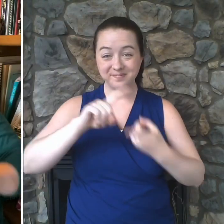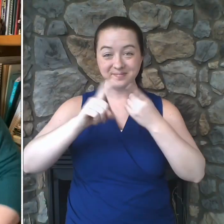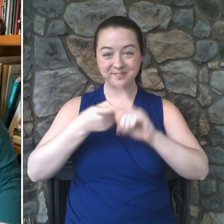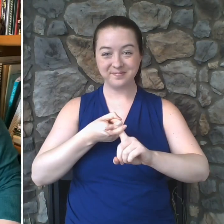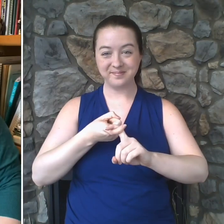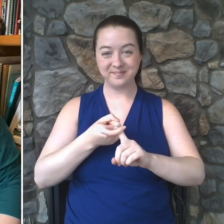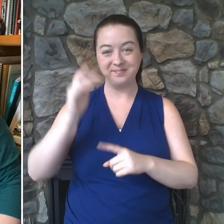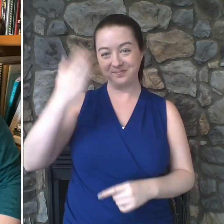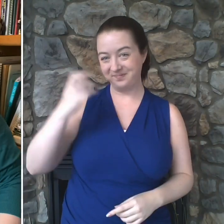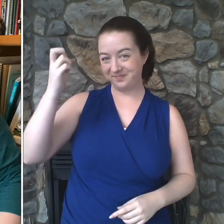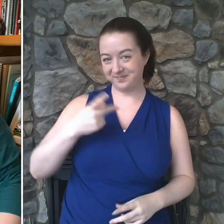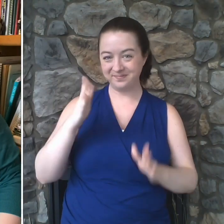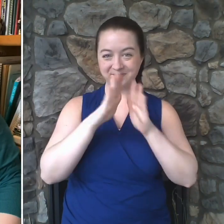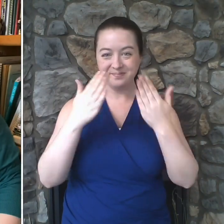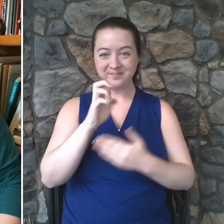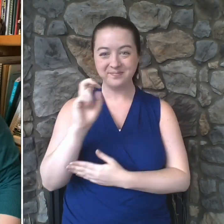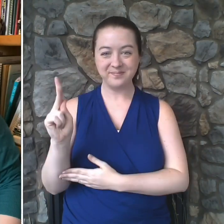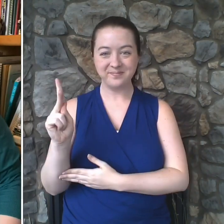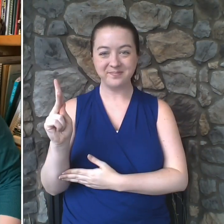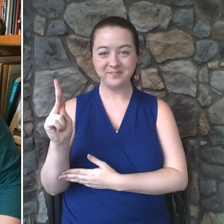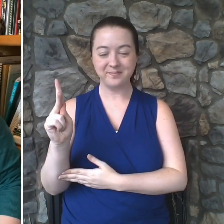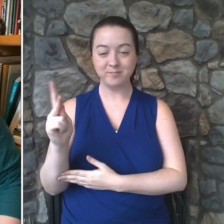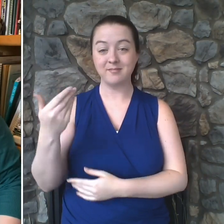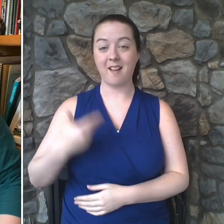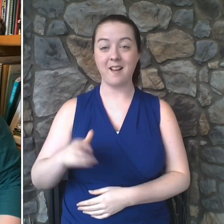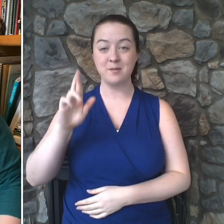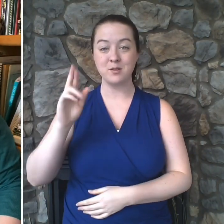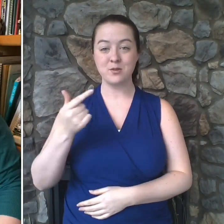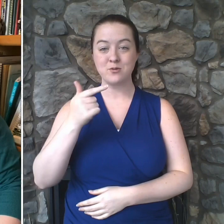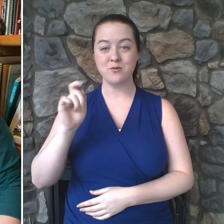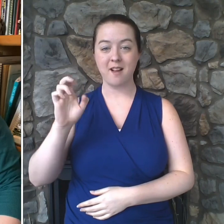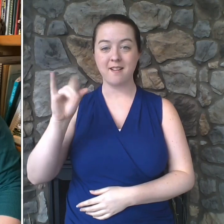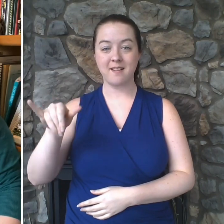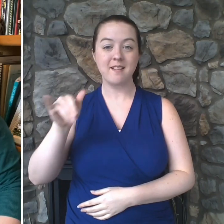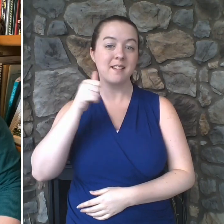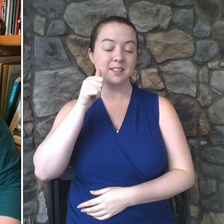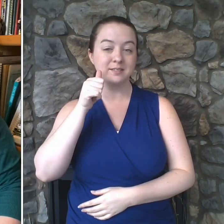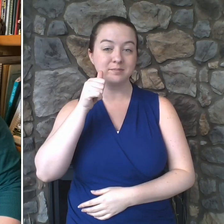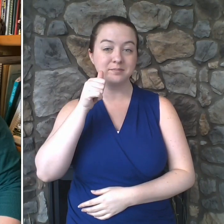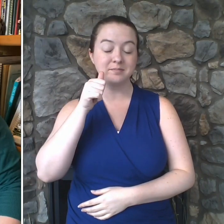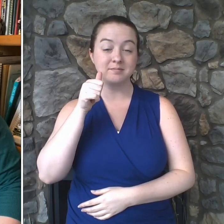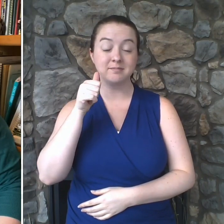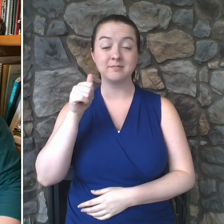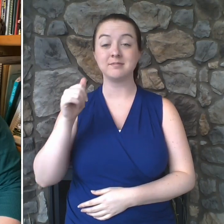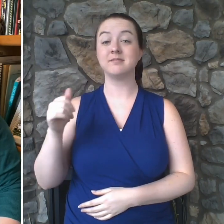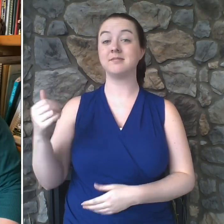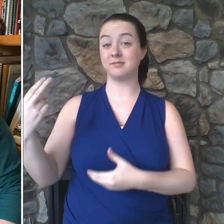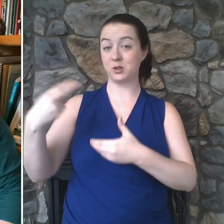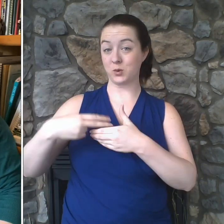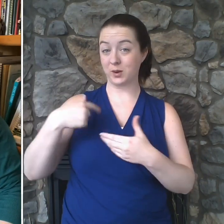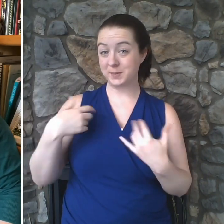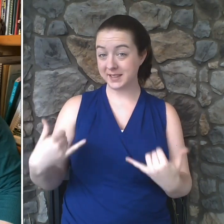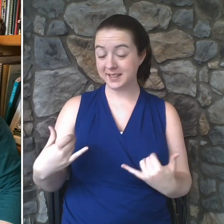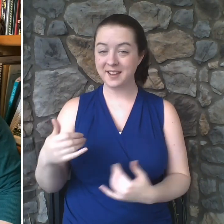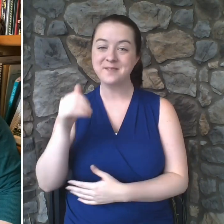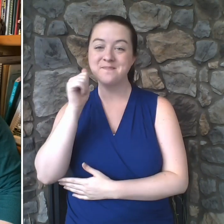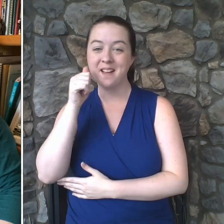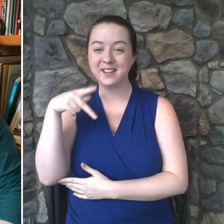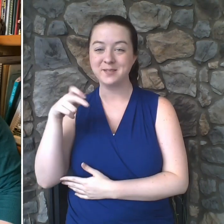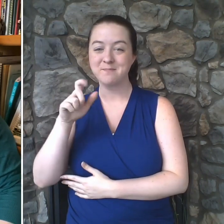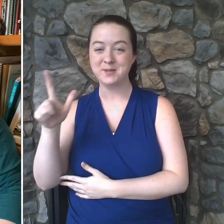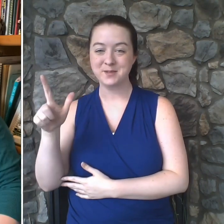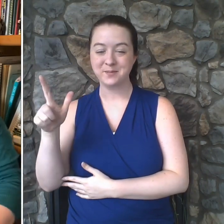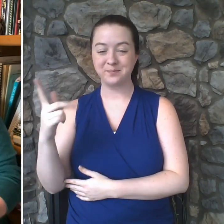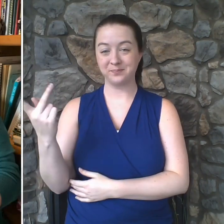Hello, my sweet friends. Welcome back to the Book Nook. I'm Raggedy Auntie, and I'm joined today by